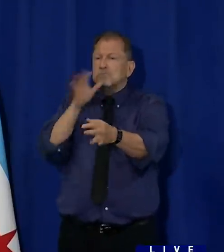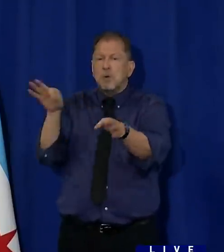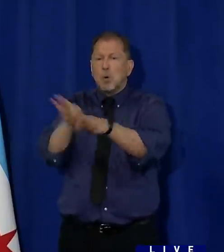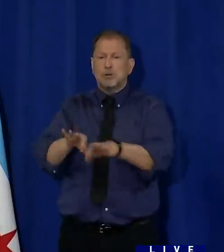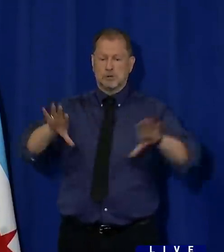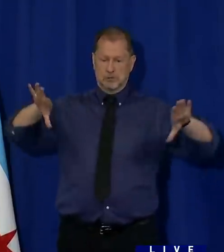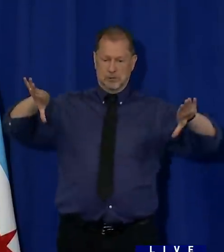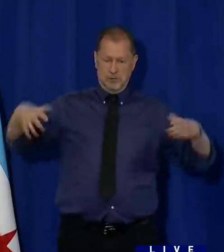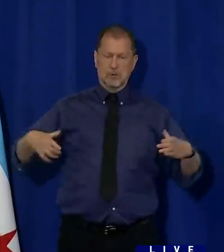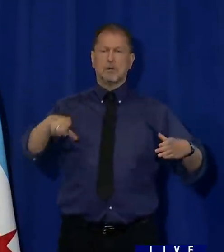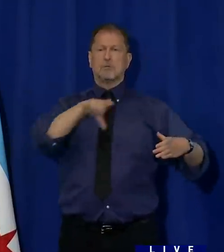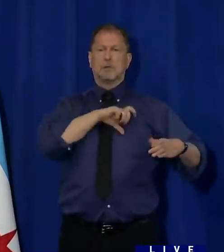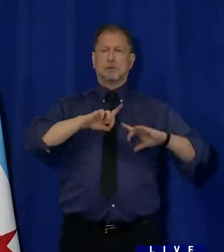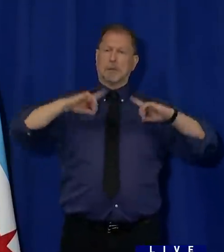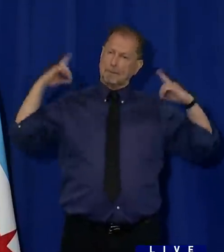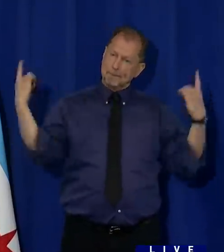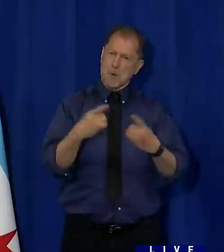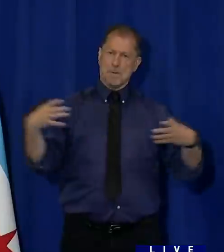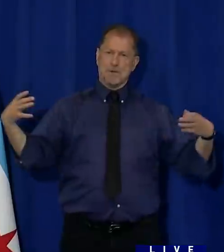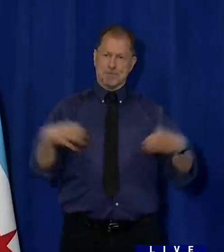or family relationship with you.